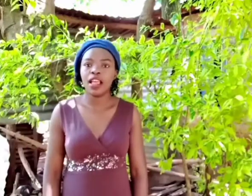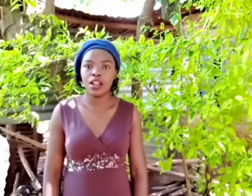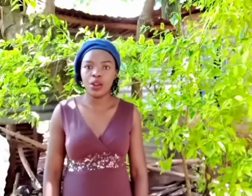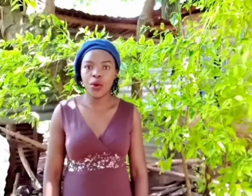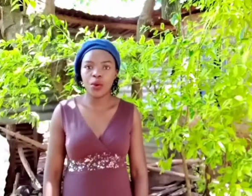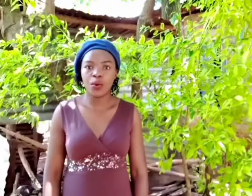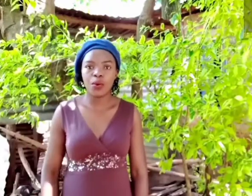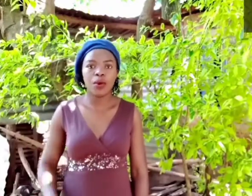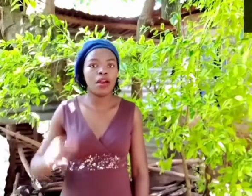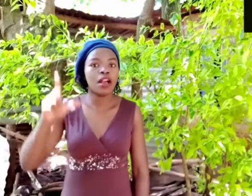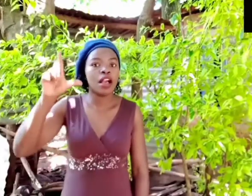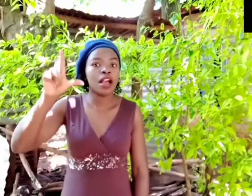Low.